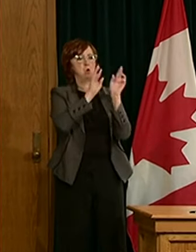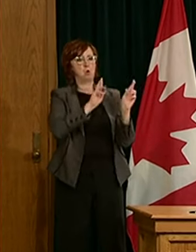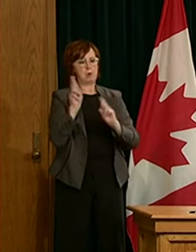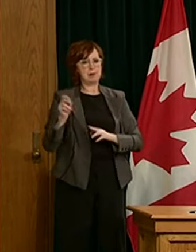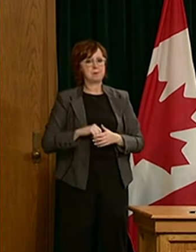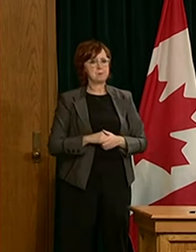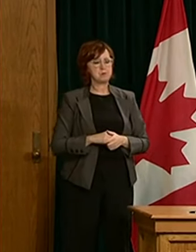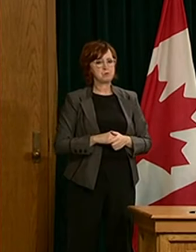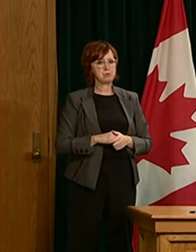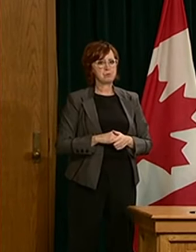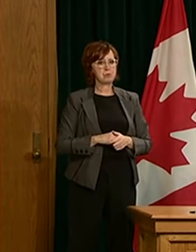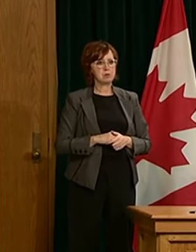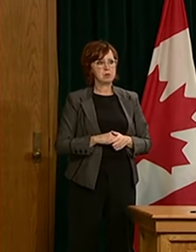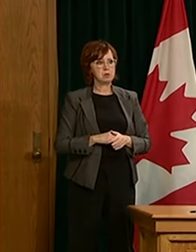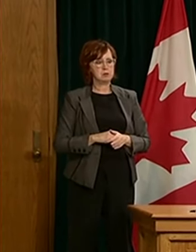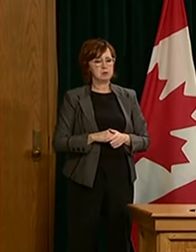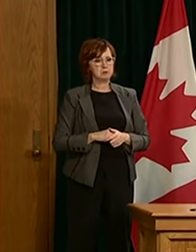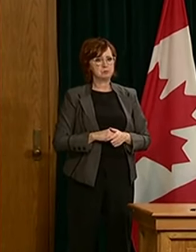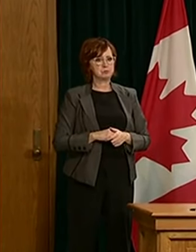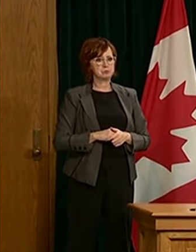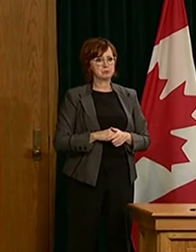fashion.